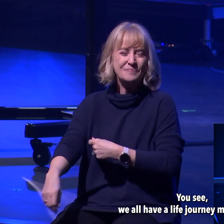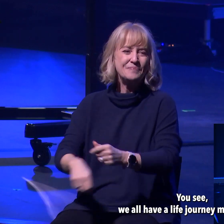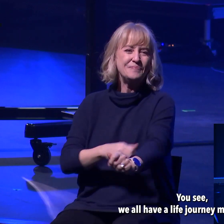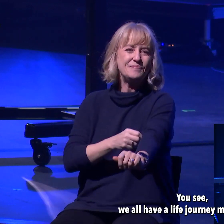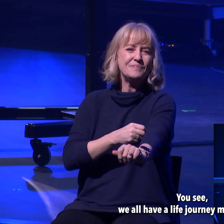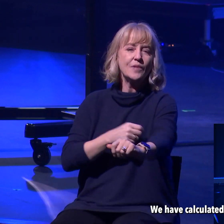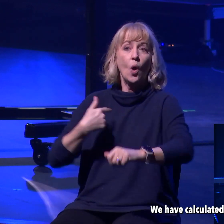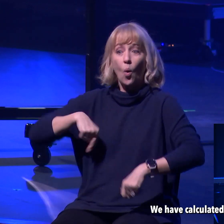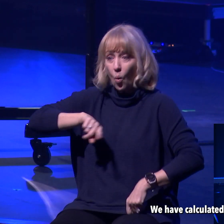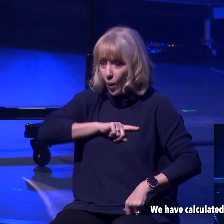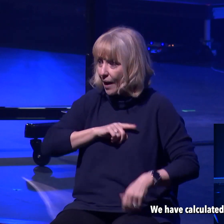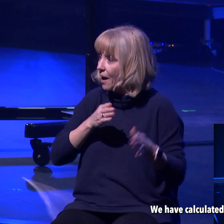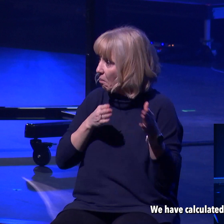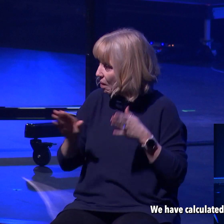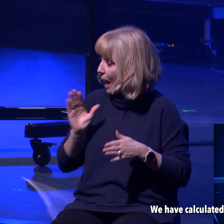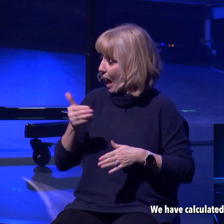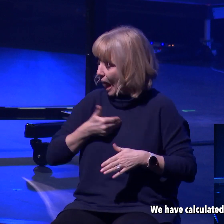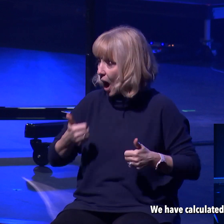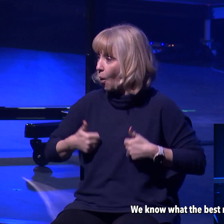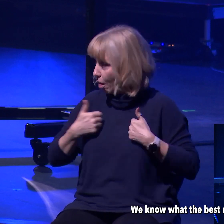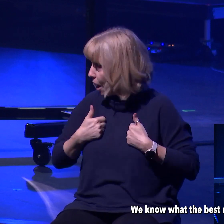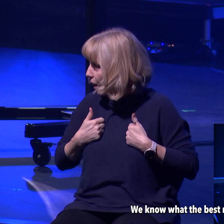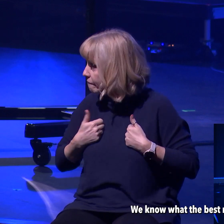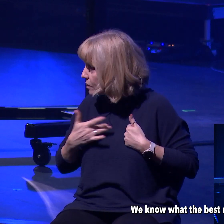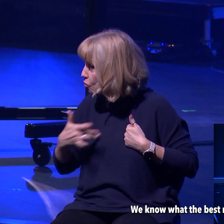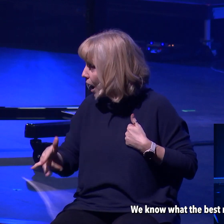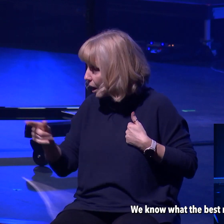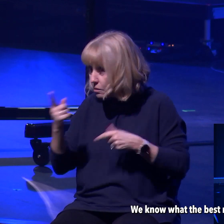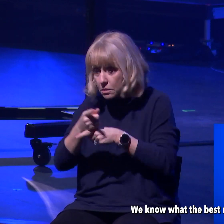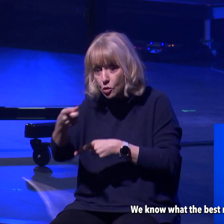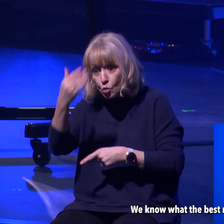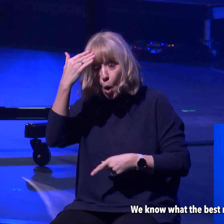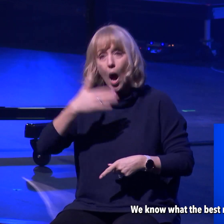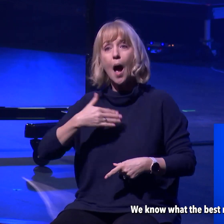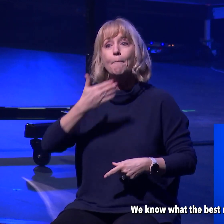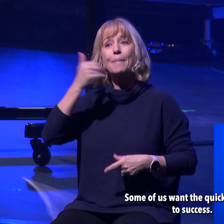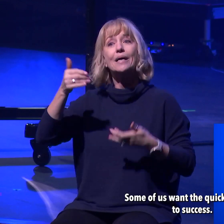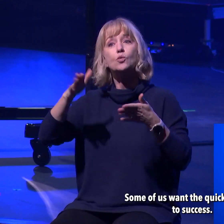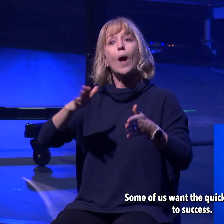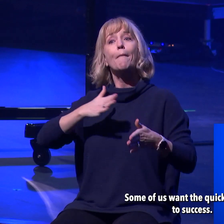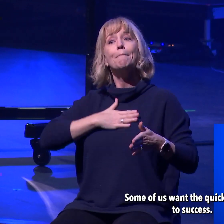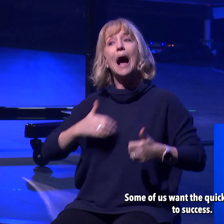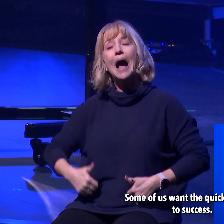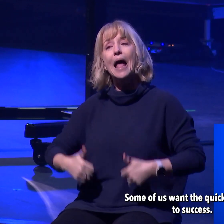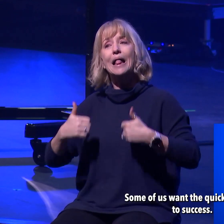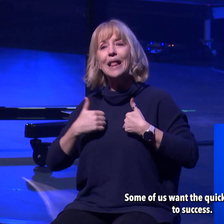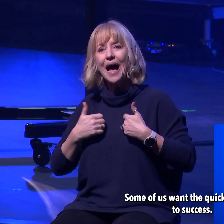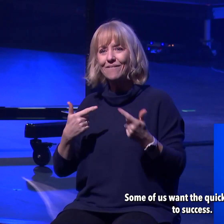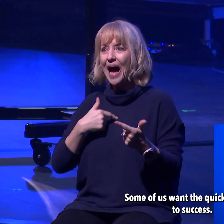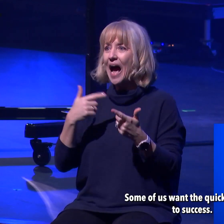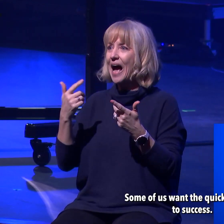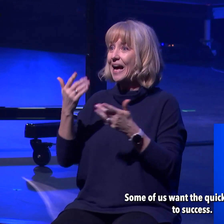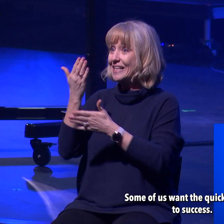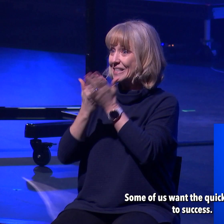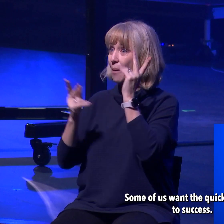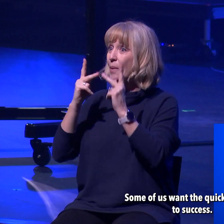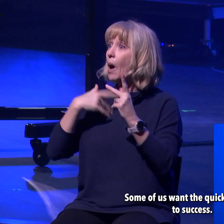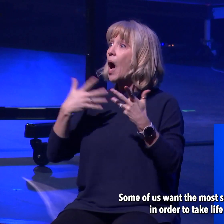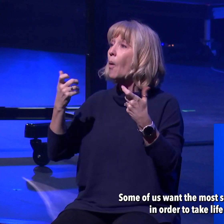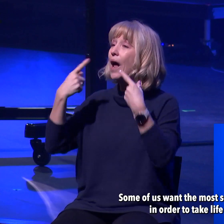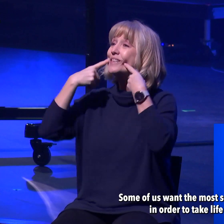out. We have calculated it. We know what the best route is. Some of us want the quickest route to